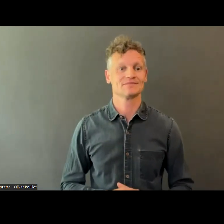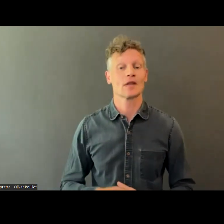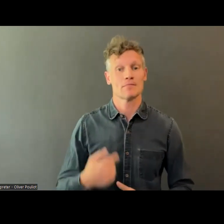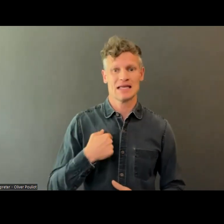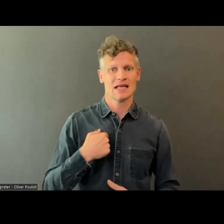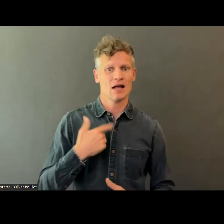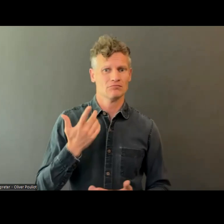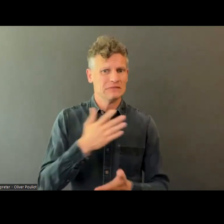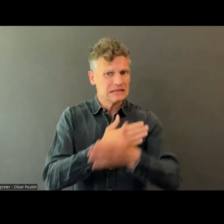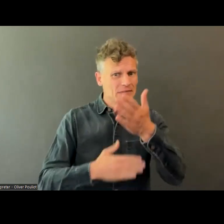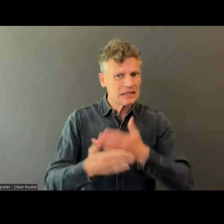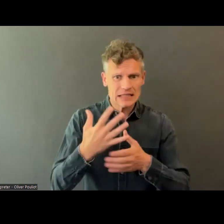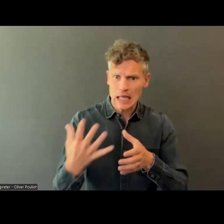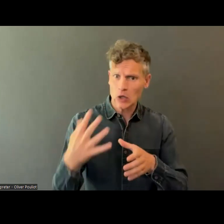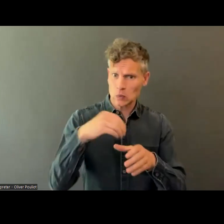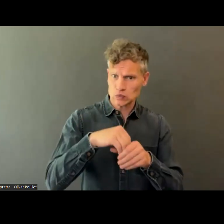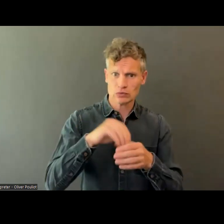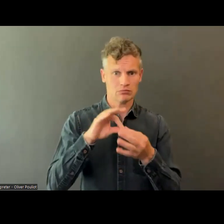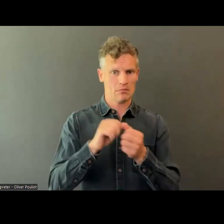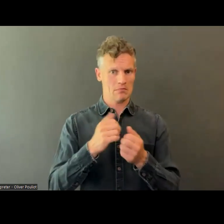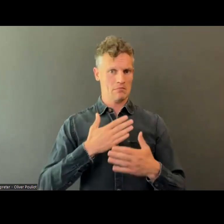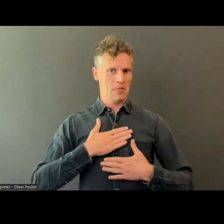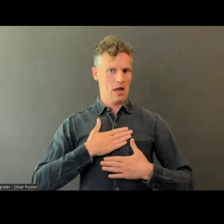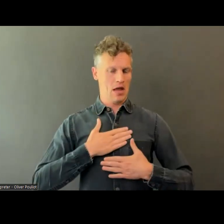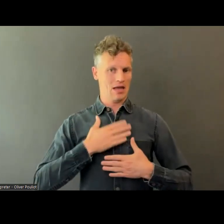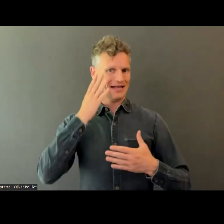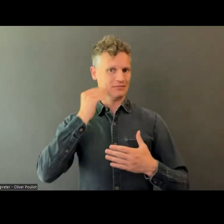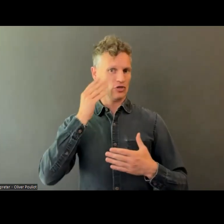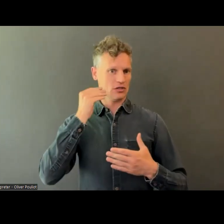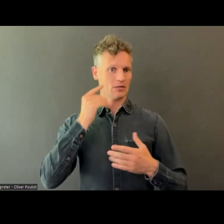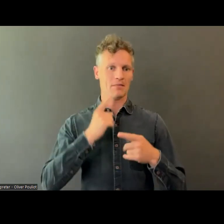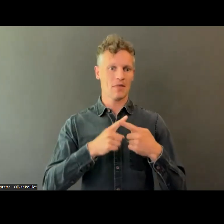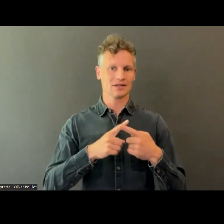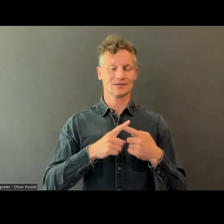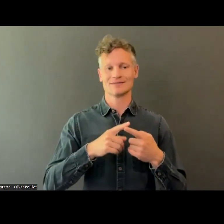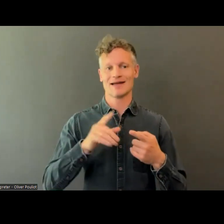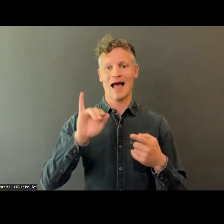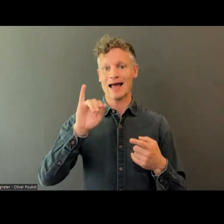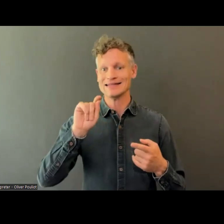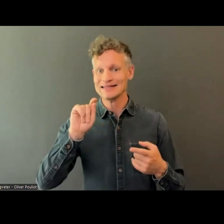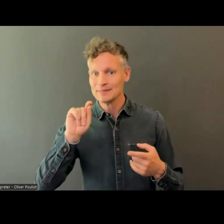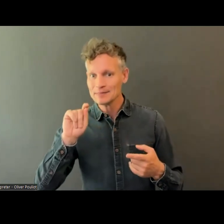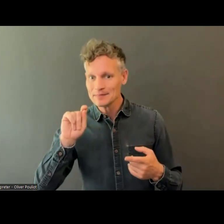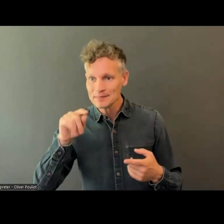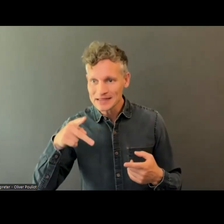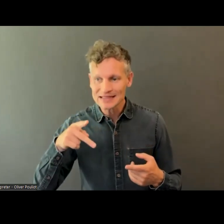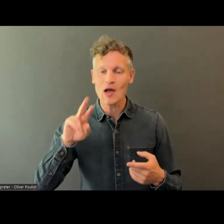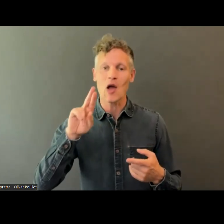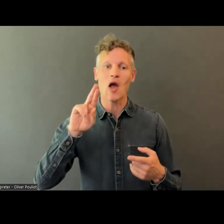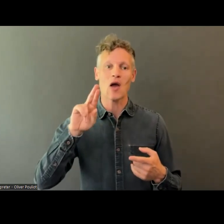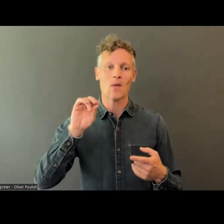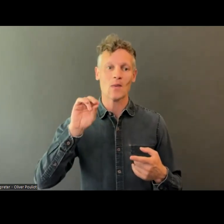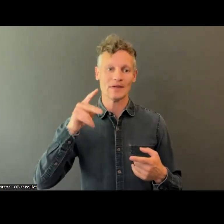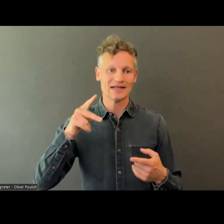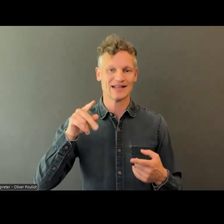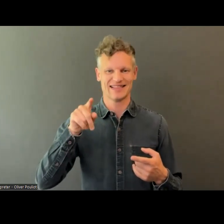really resonates with my own experiences, as well as RFPs and ITBs included, and I may have to steal from him this title of